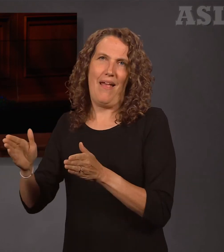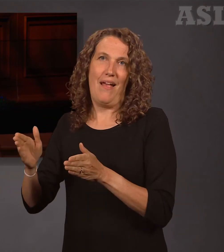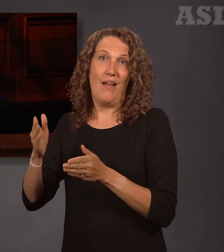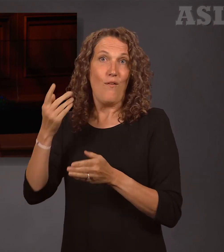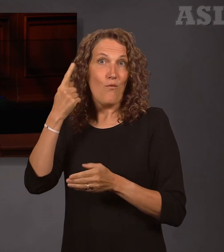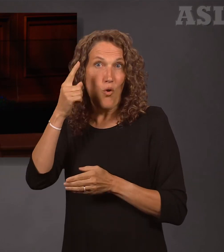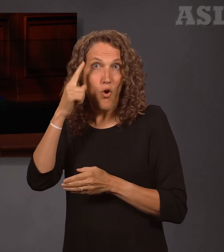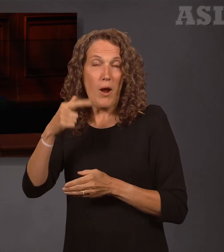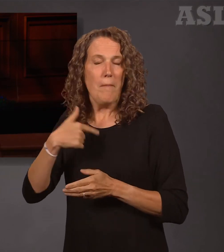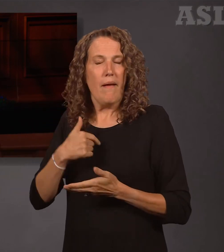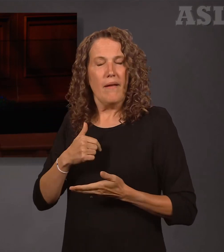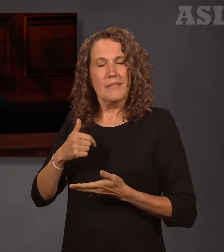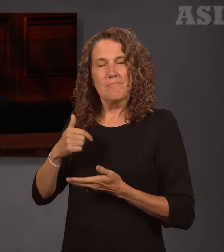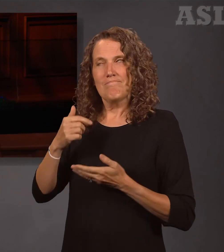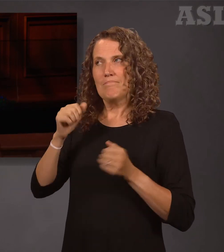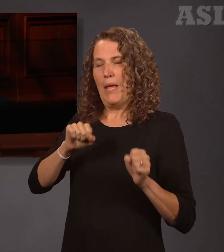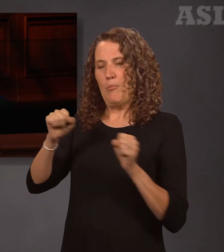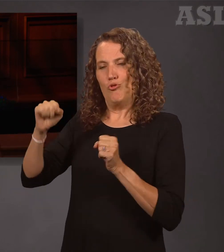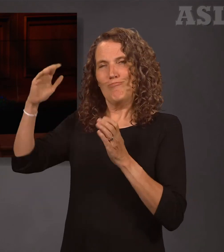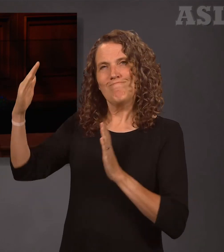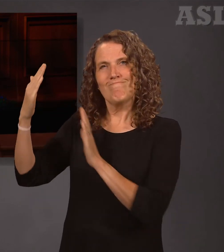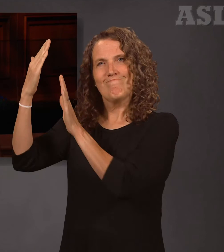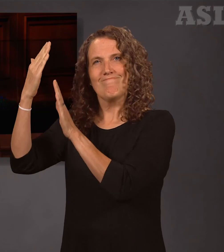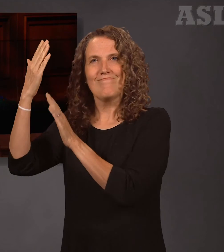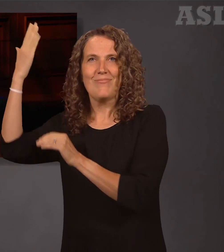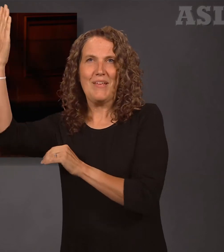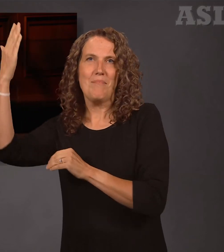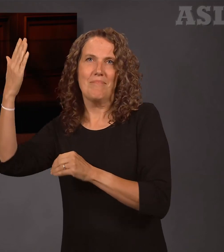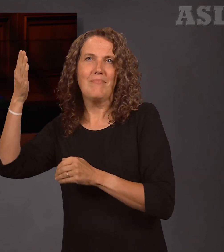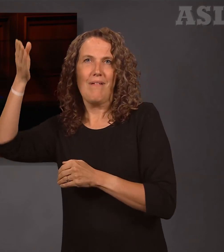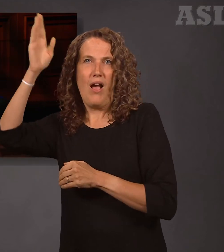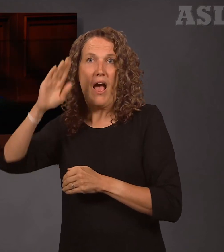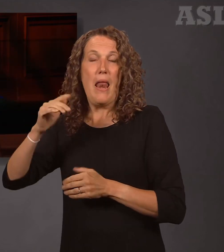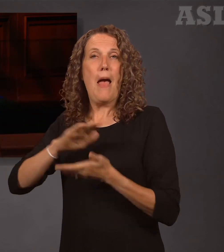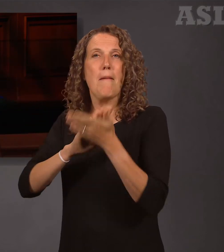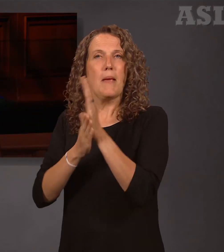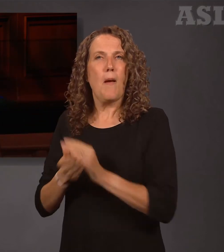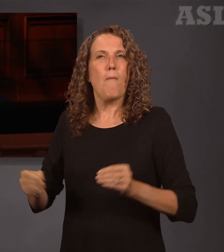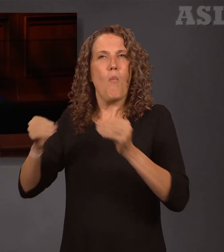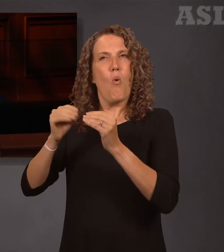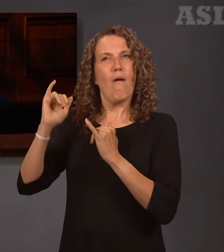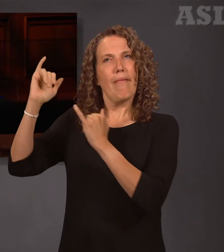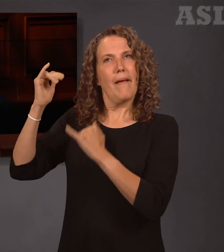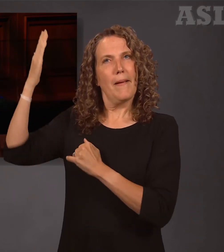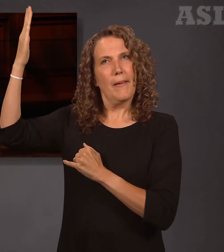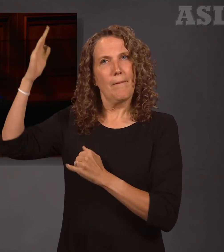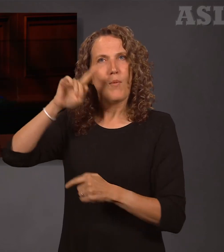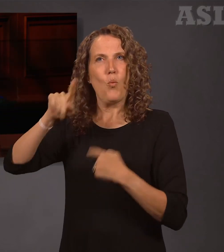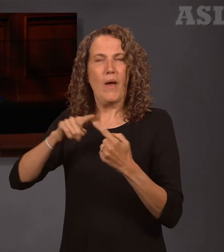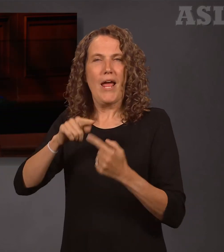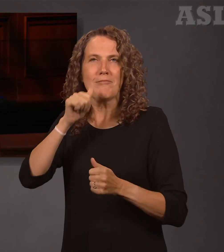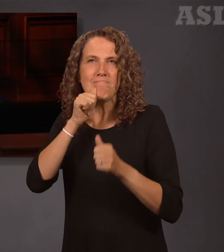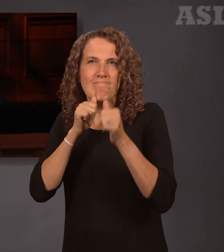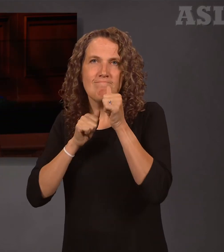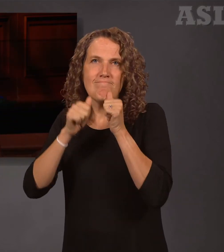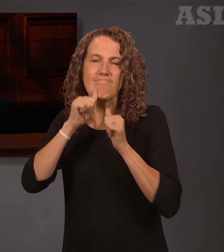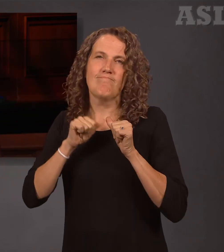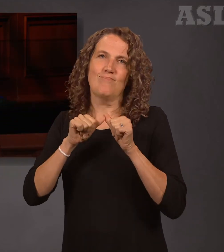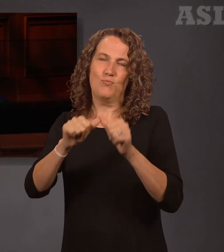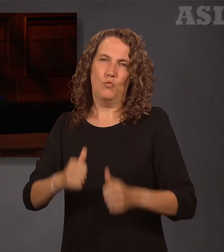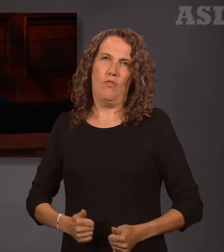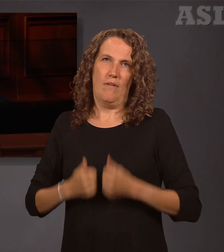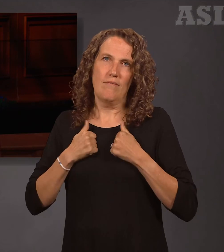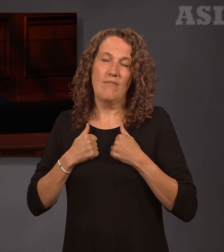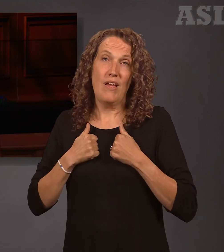seek God I become more like him when I Endure patiently and hopefully like